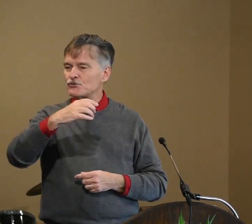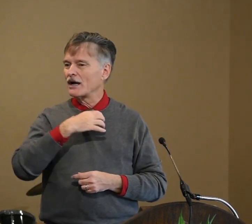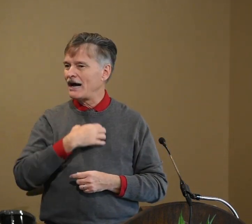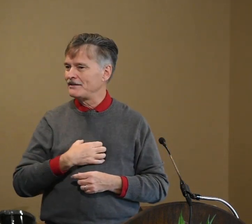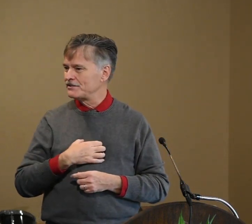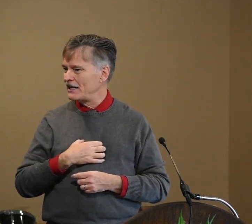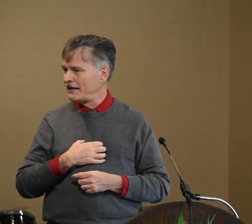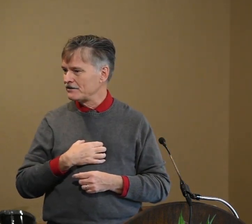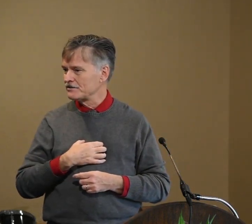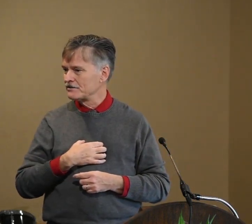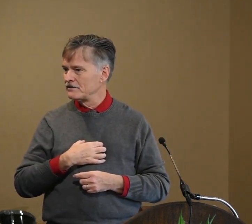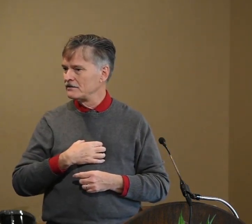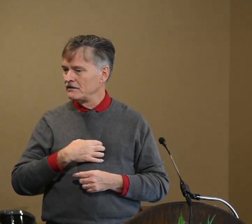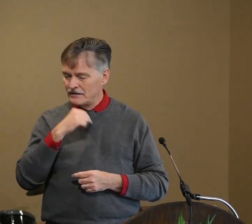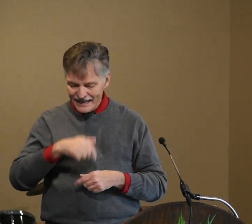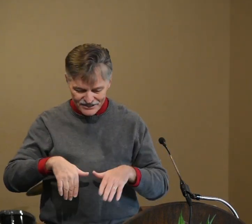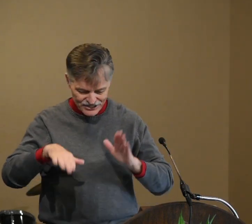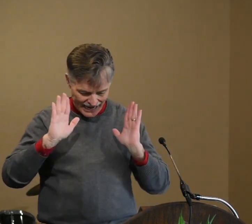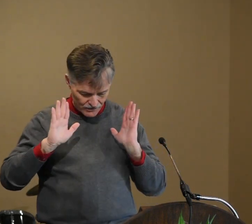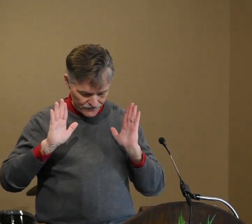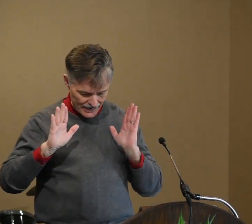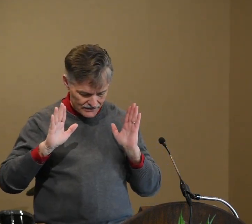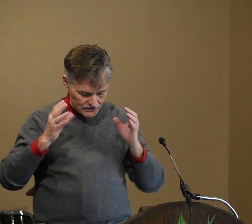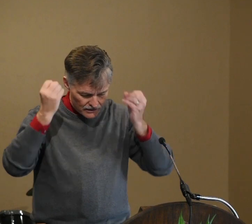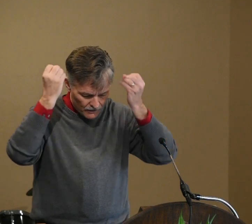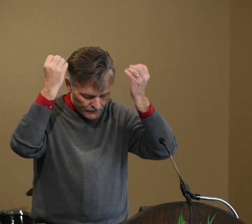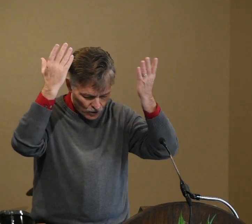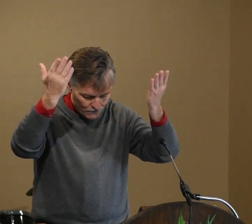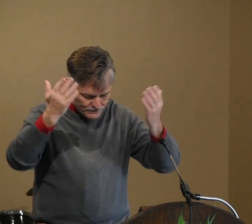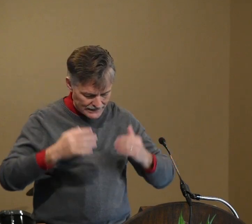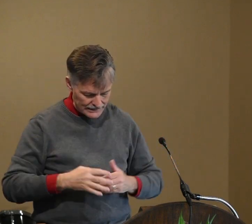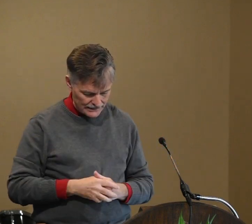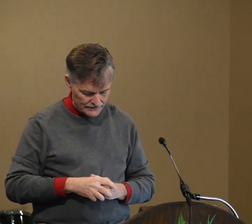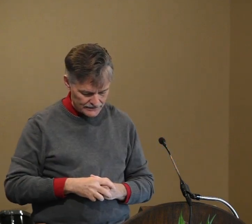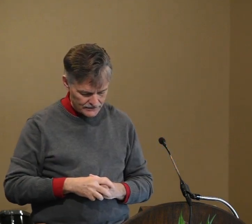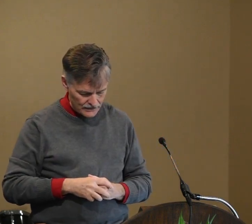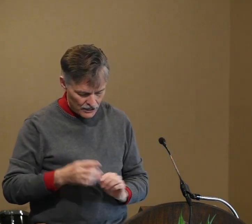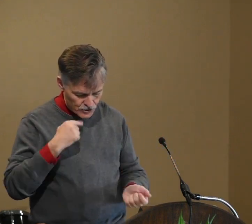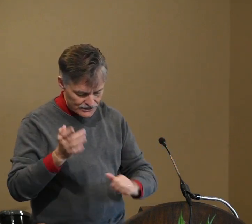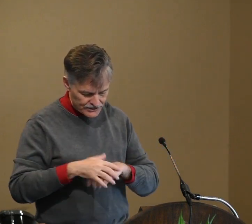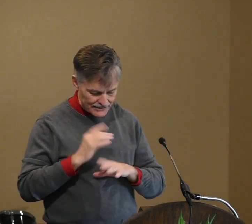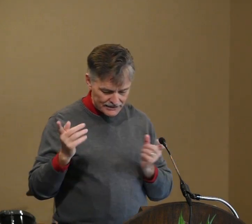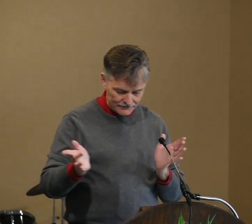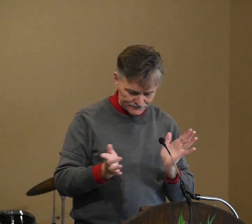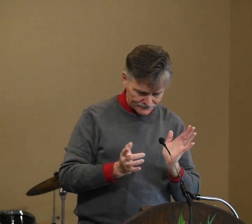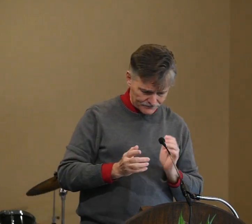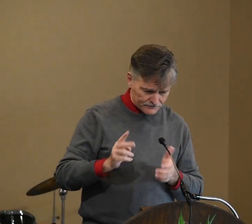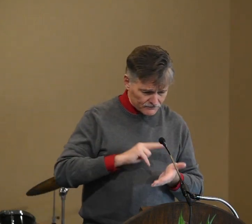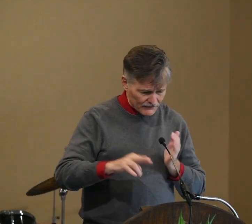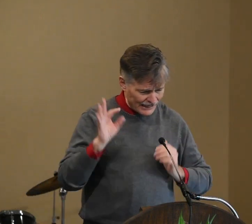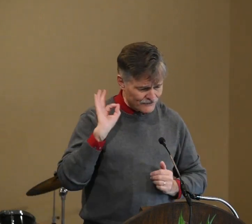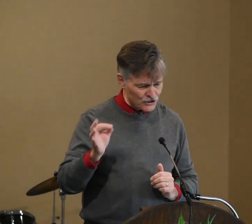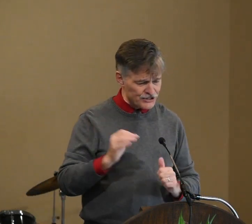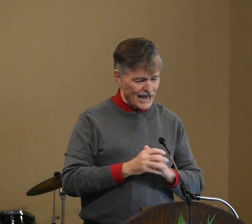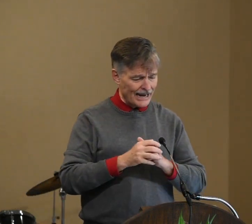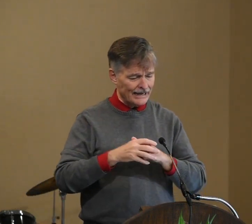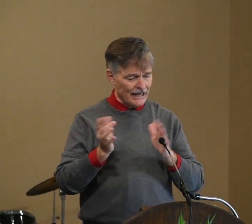what God desires. Not a sacrifice, but obedience. So it says then in verse 9